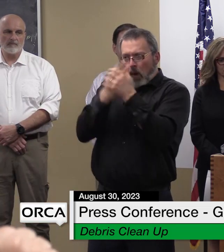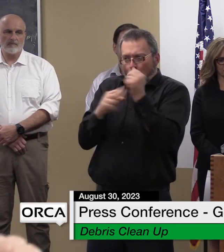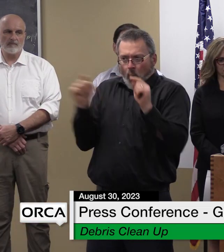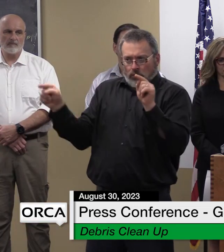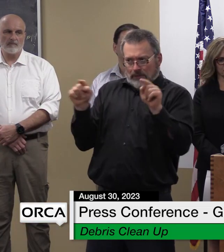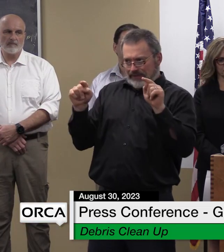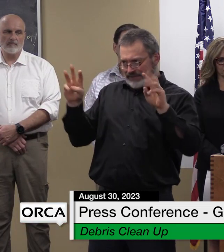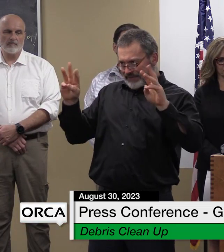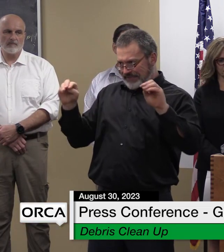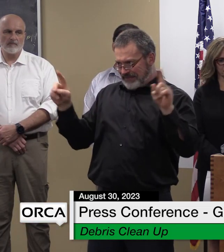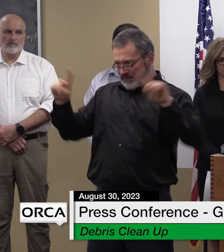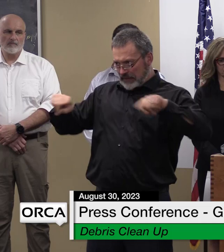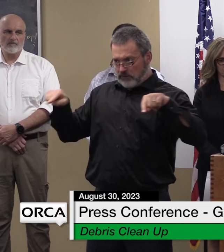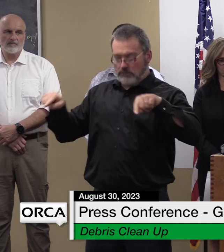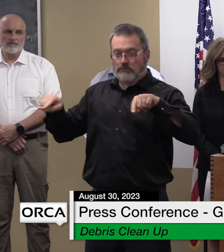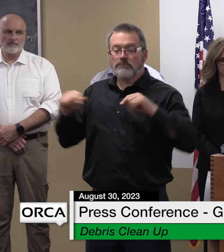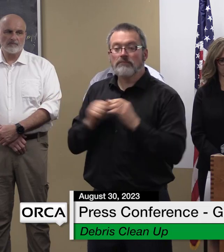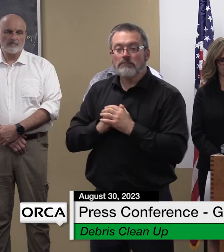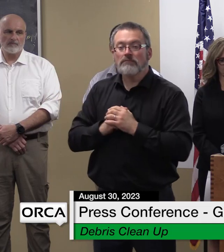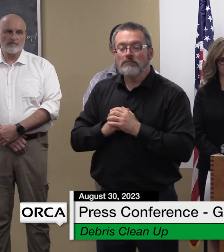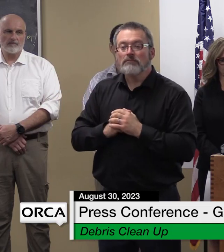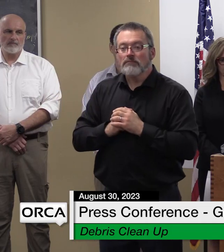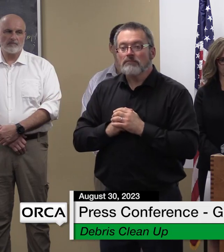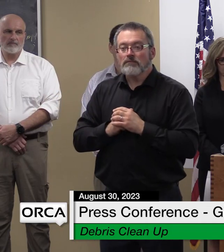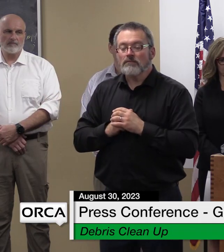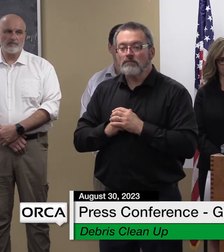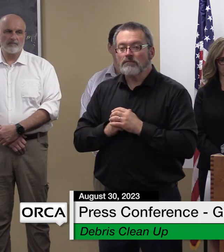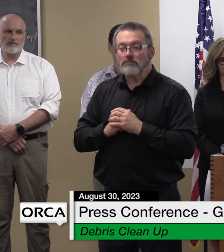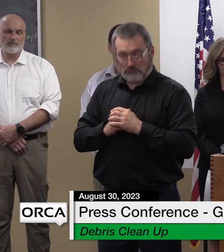own 60-day window.